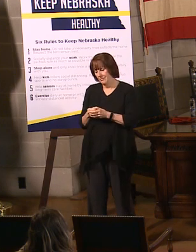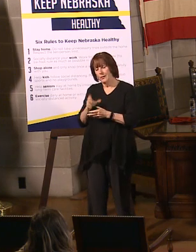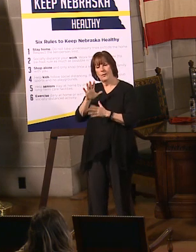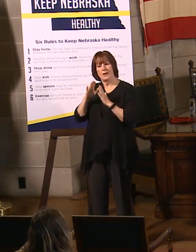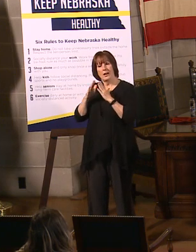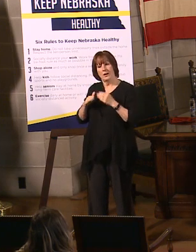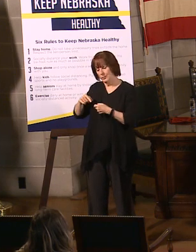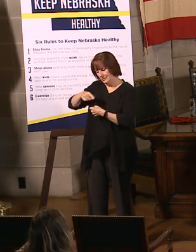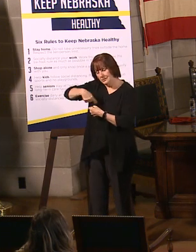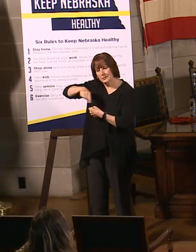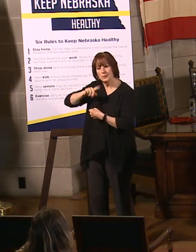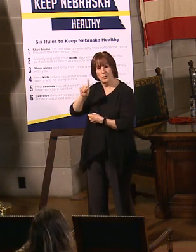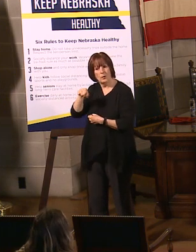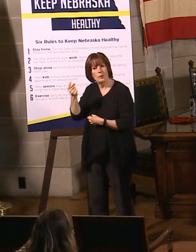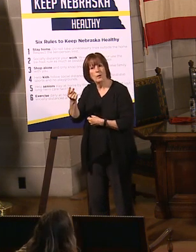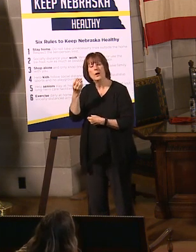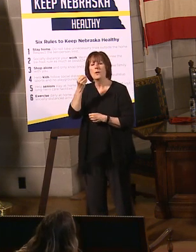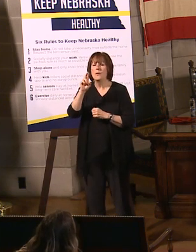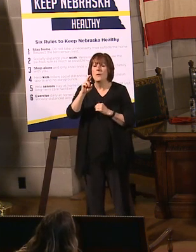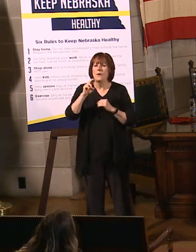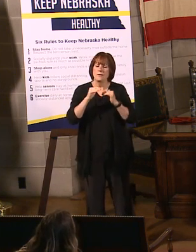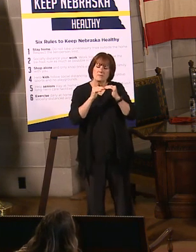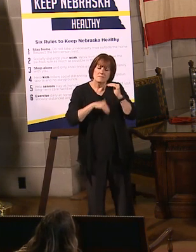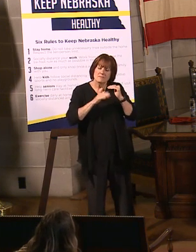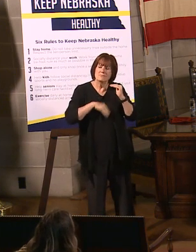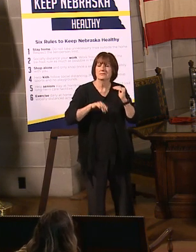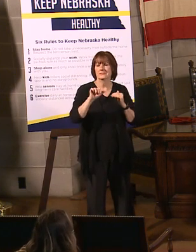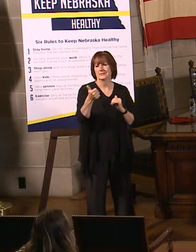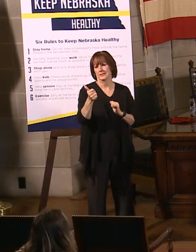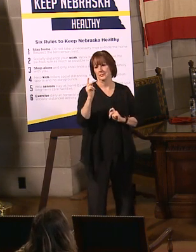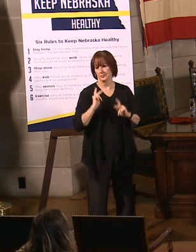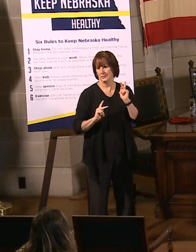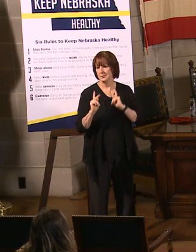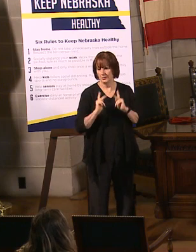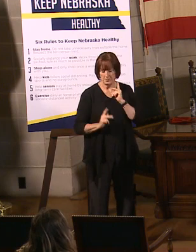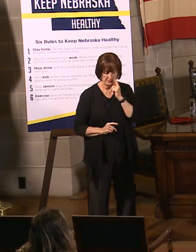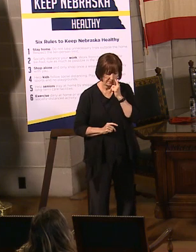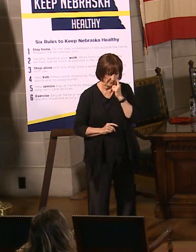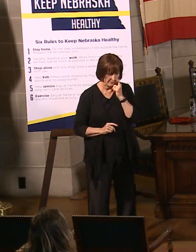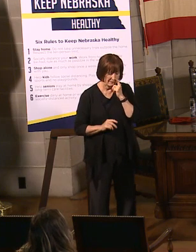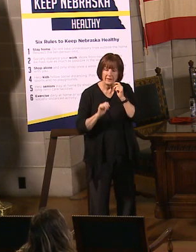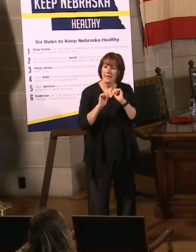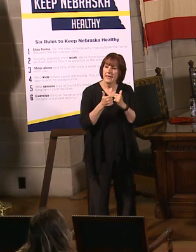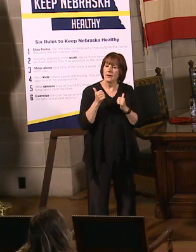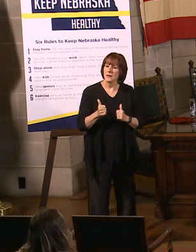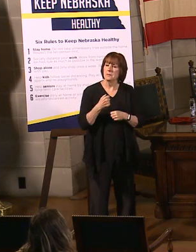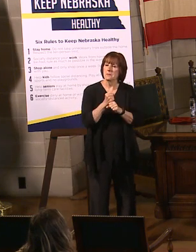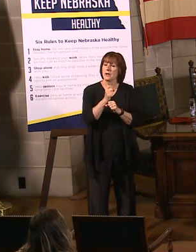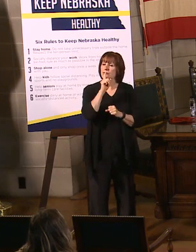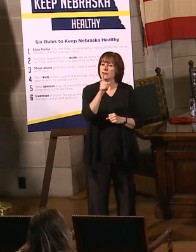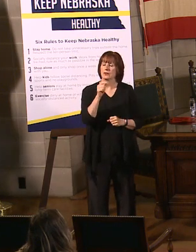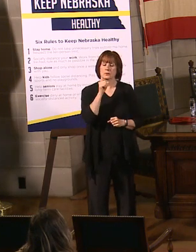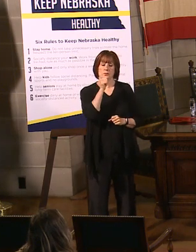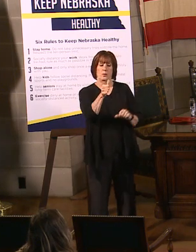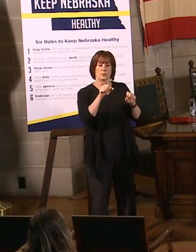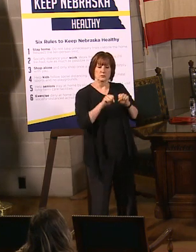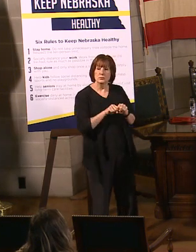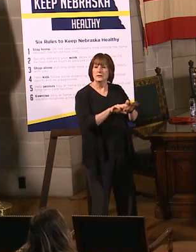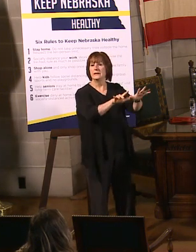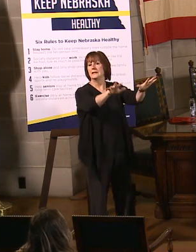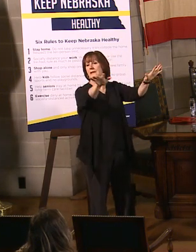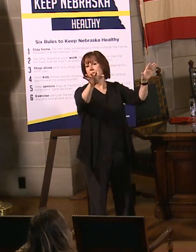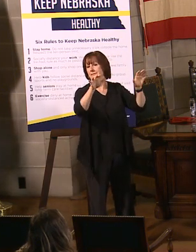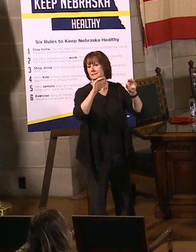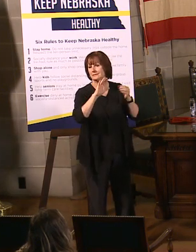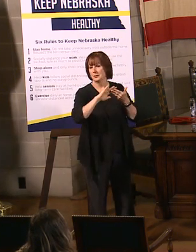household, or at a minimum, just keep that celebration to 10 people or less. That's one of the ways that we can make sure that we don't spread the virus around the